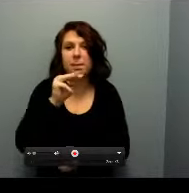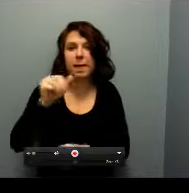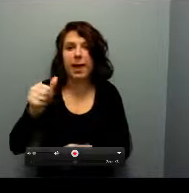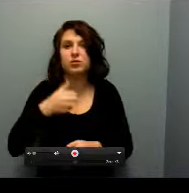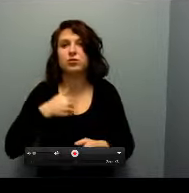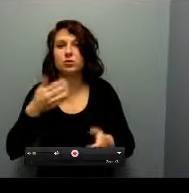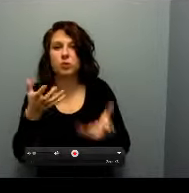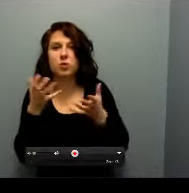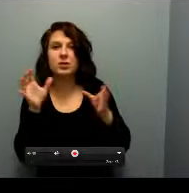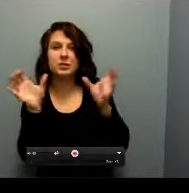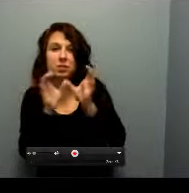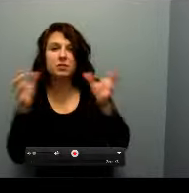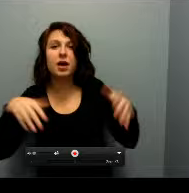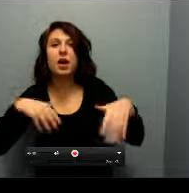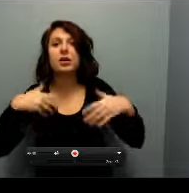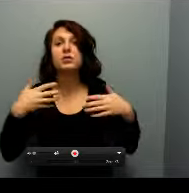in